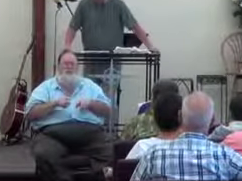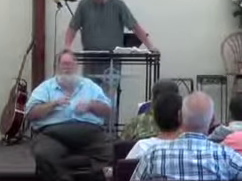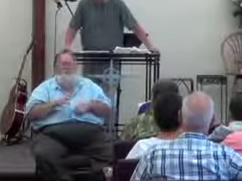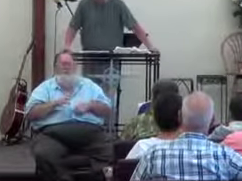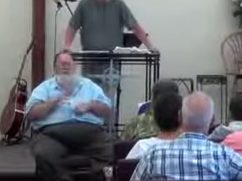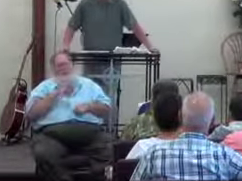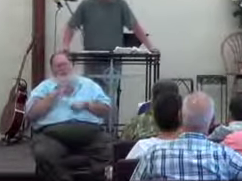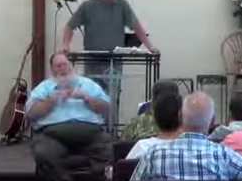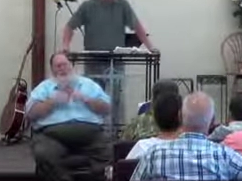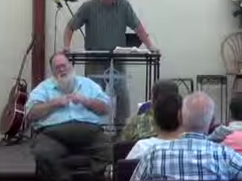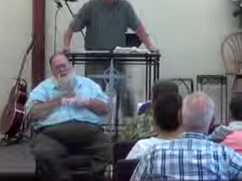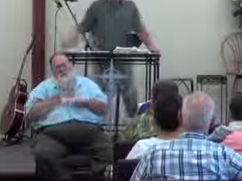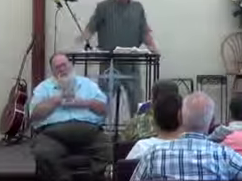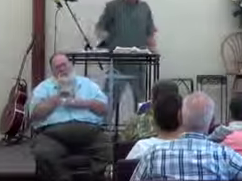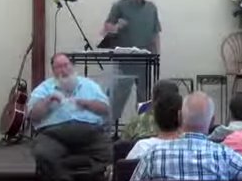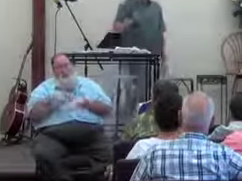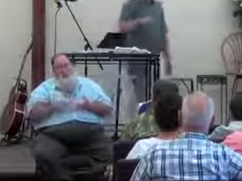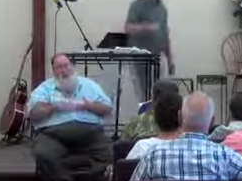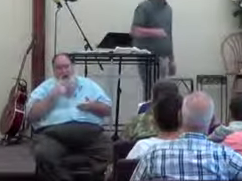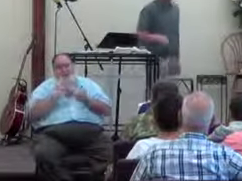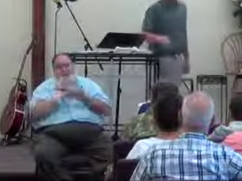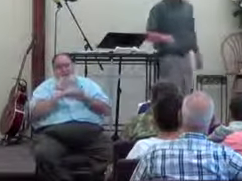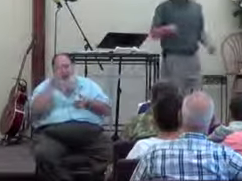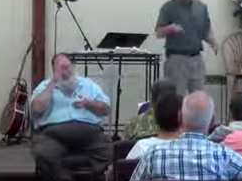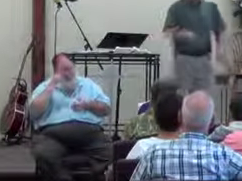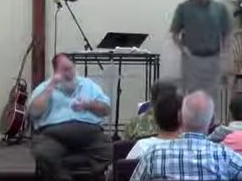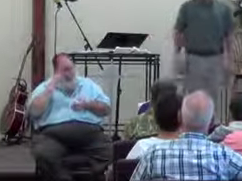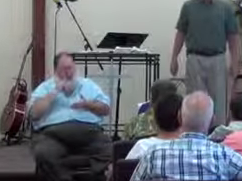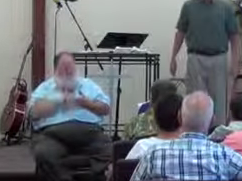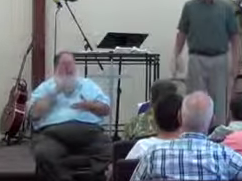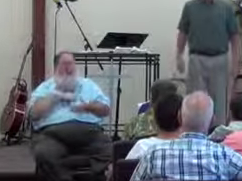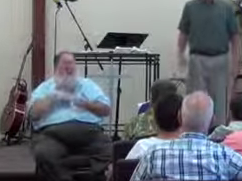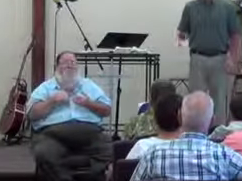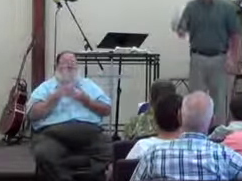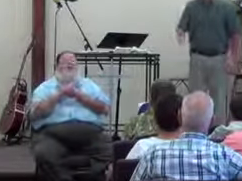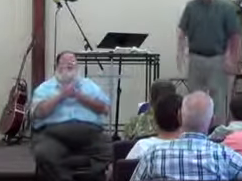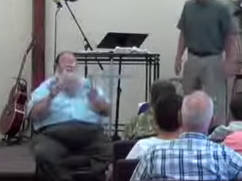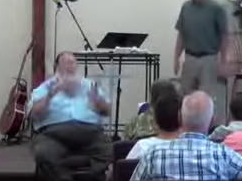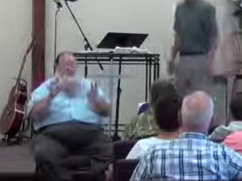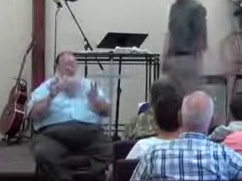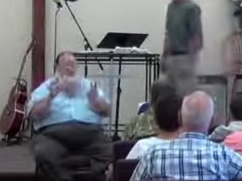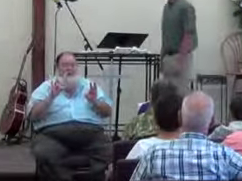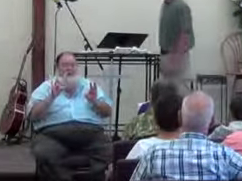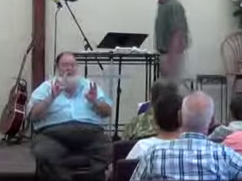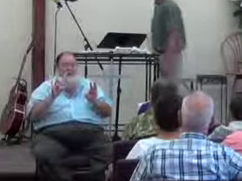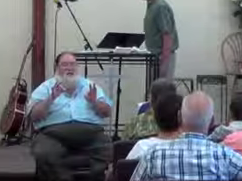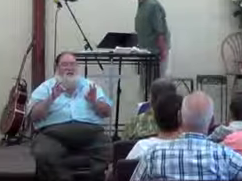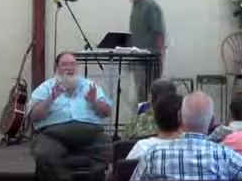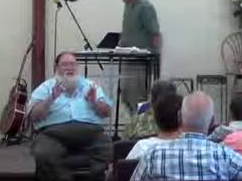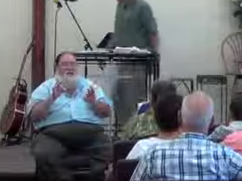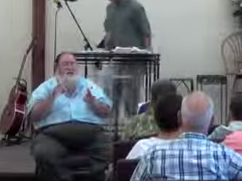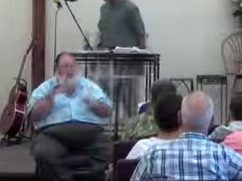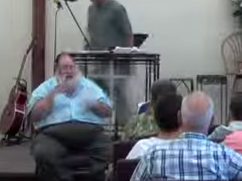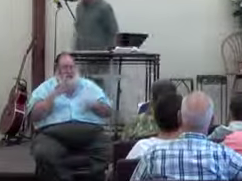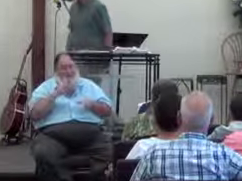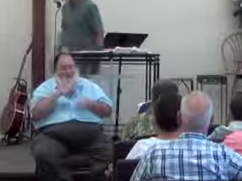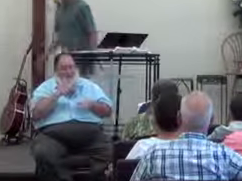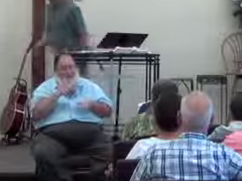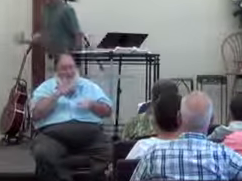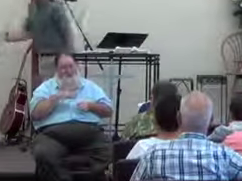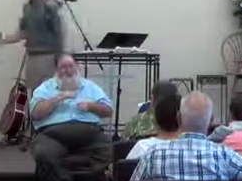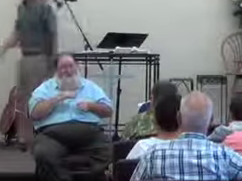that we have that free spirit and that free mind because I know that I don't have to serve him a but I get to serve him. He has changed my